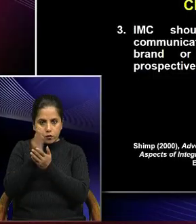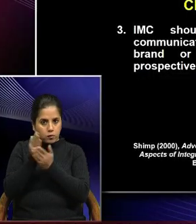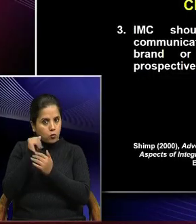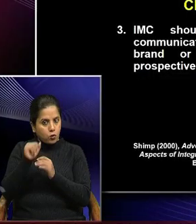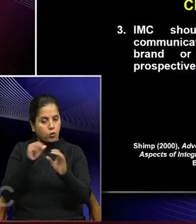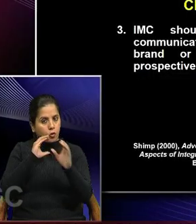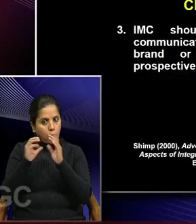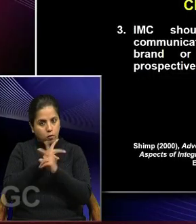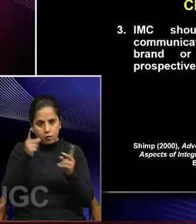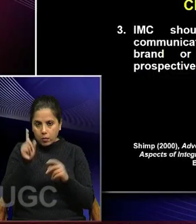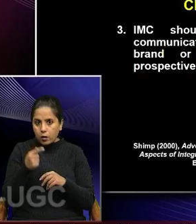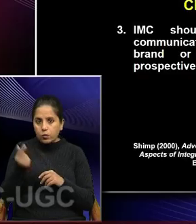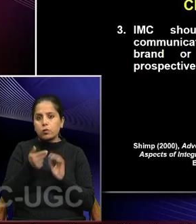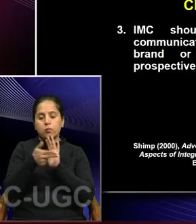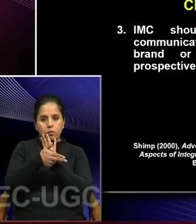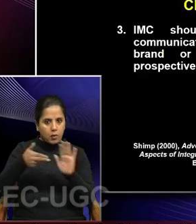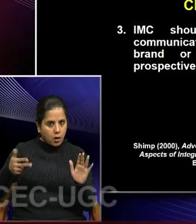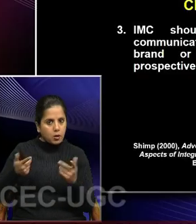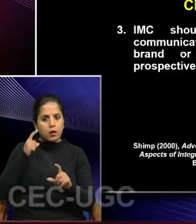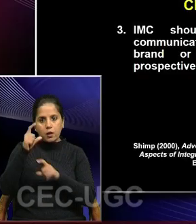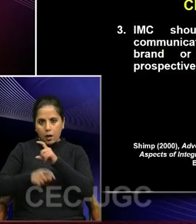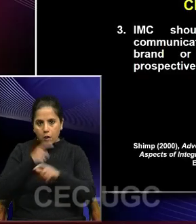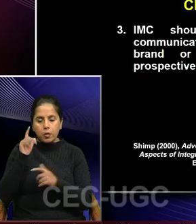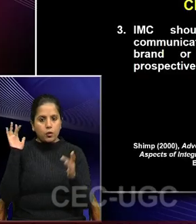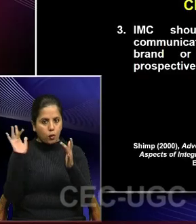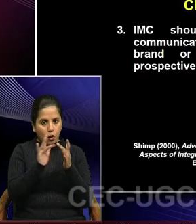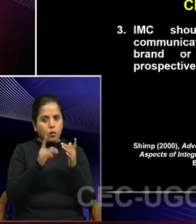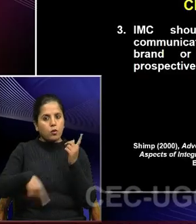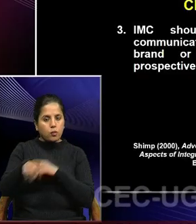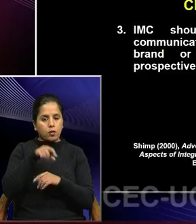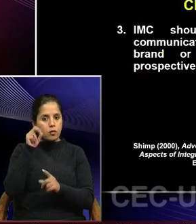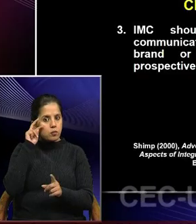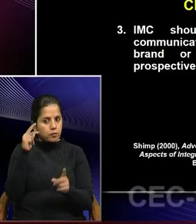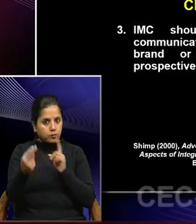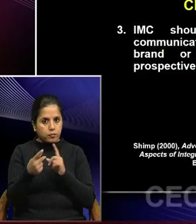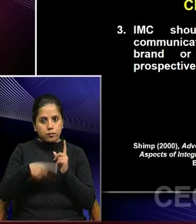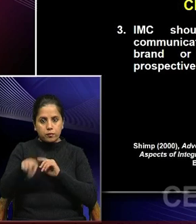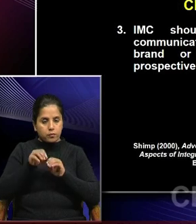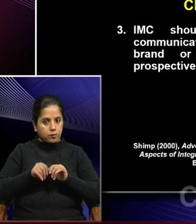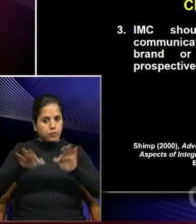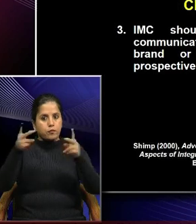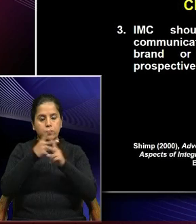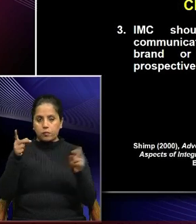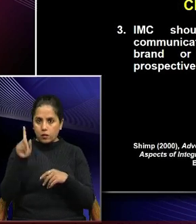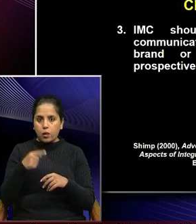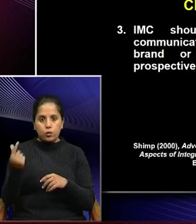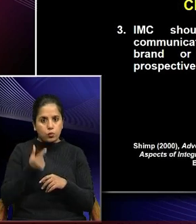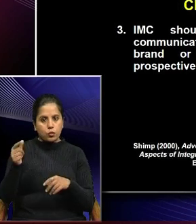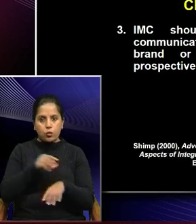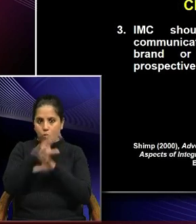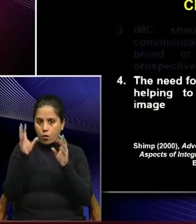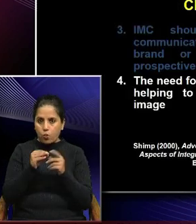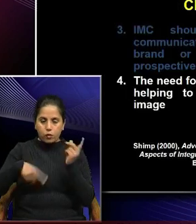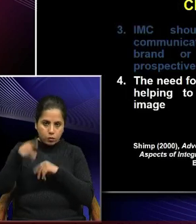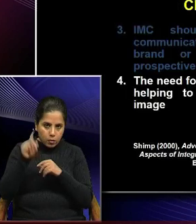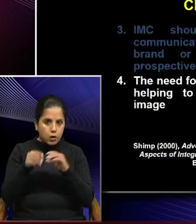and all sources of brand or company contacts as prospective message delivery channels. They should use all forms of